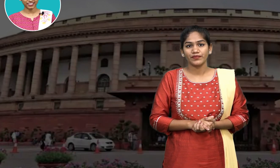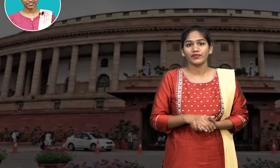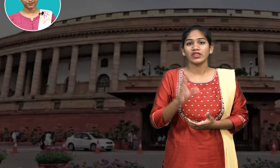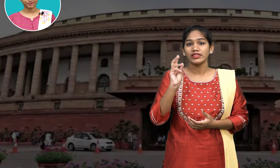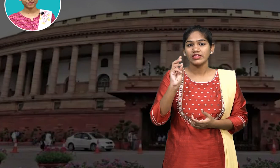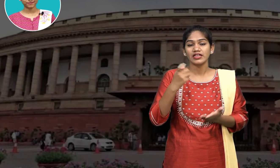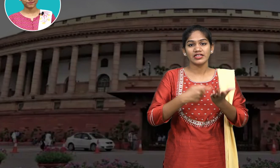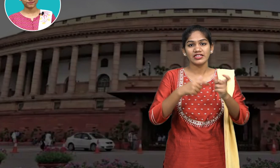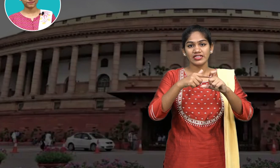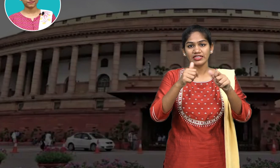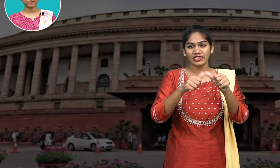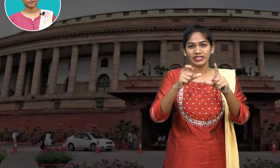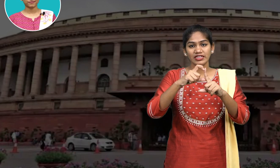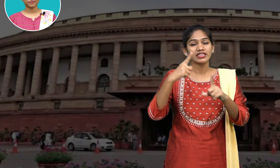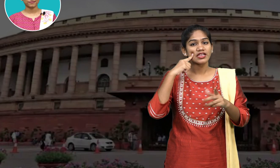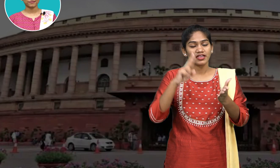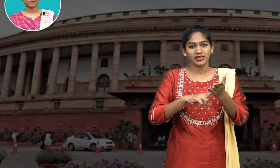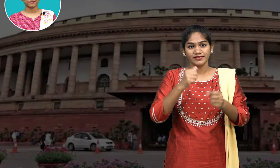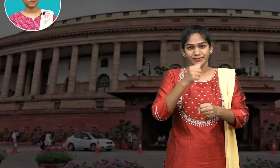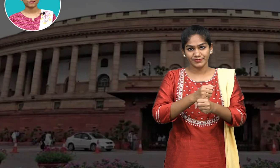Third reading.